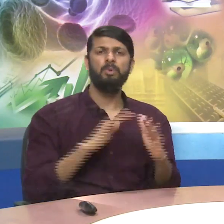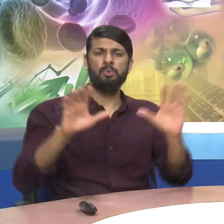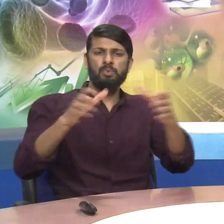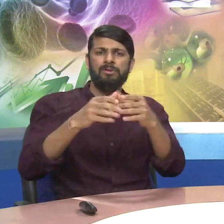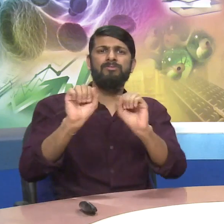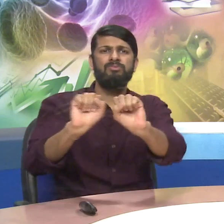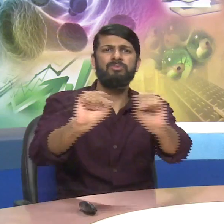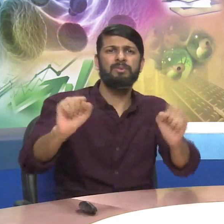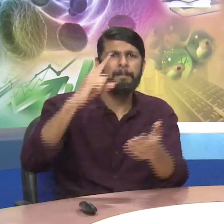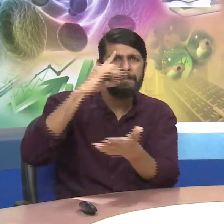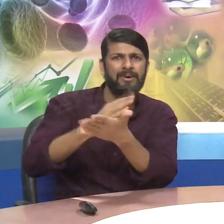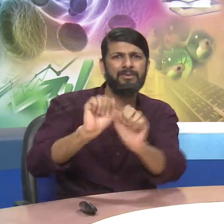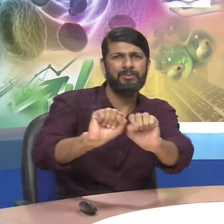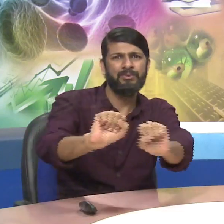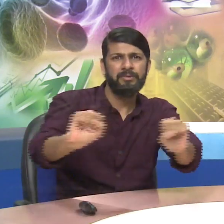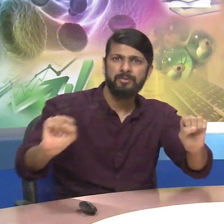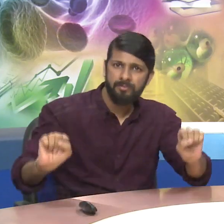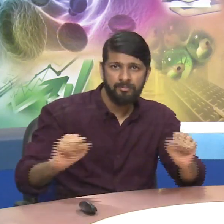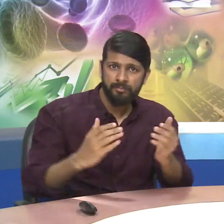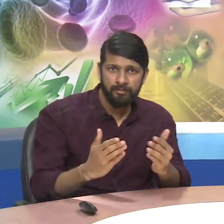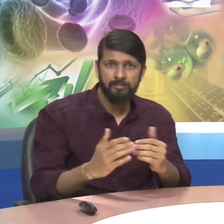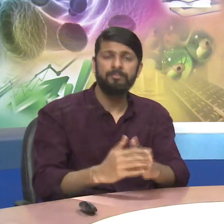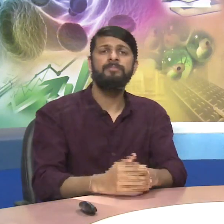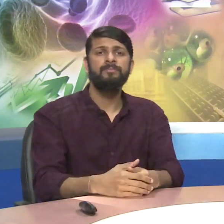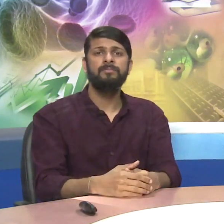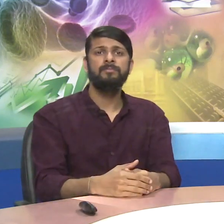faith, and worship.